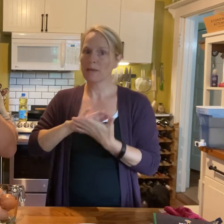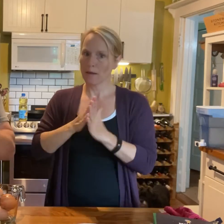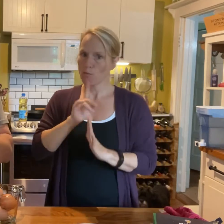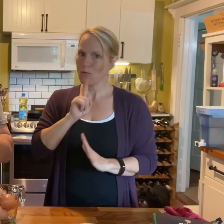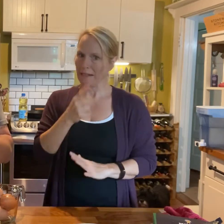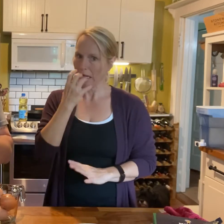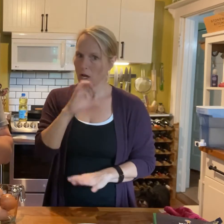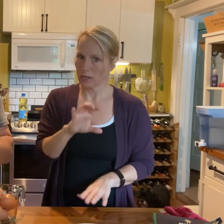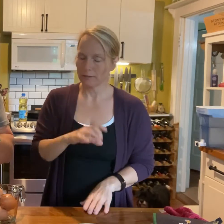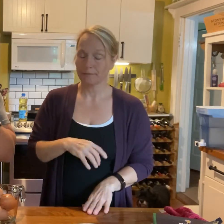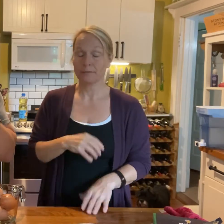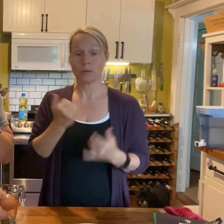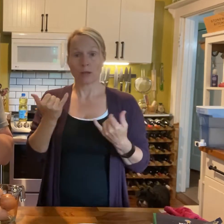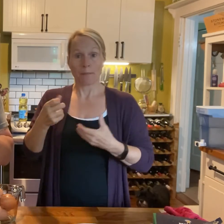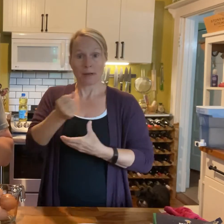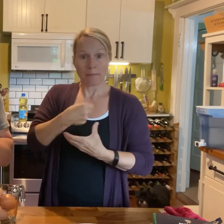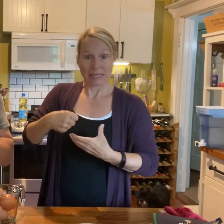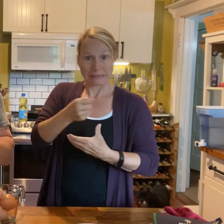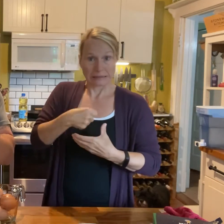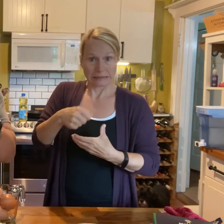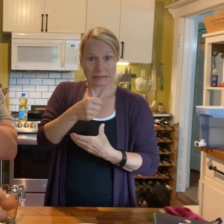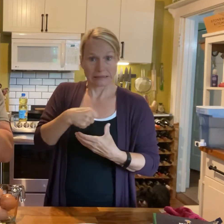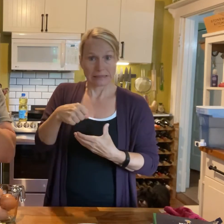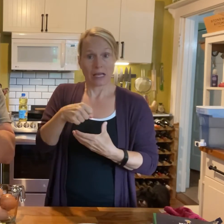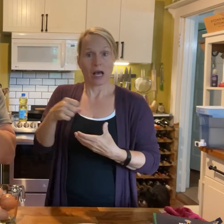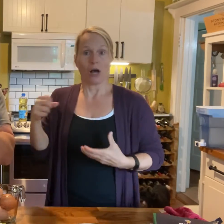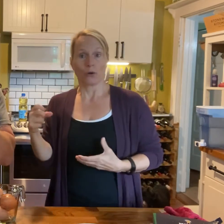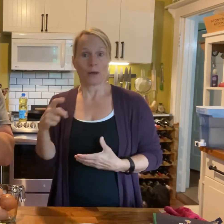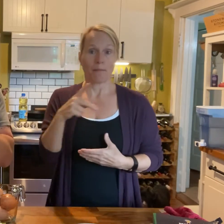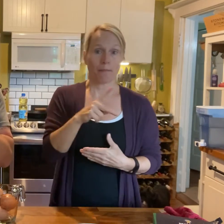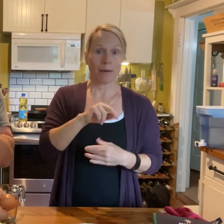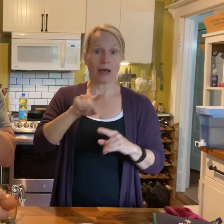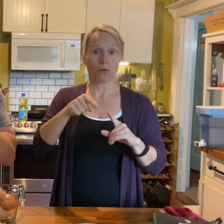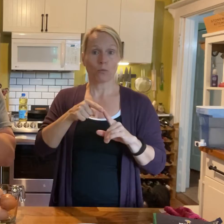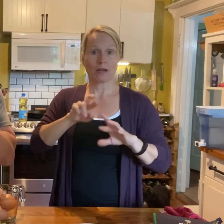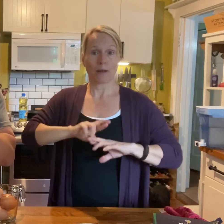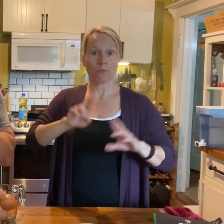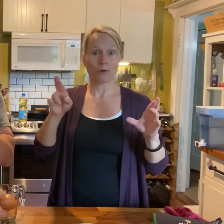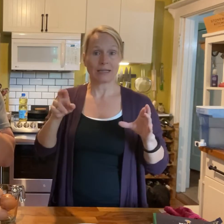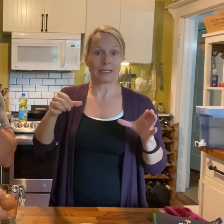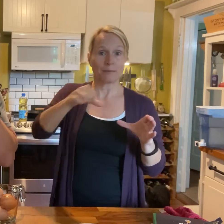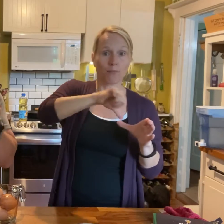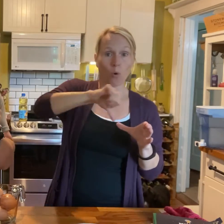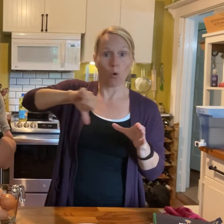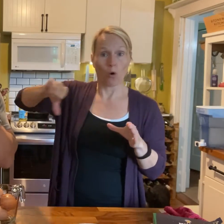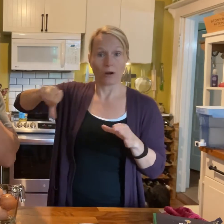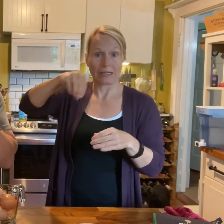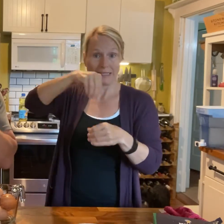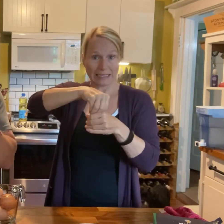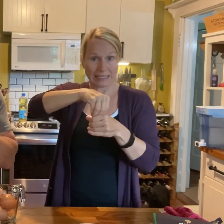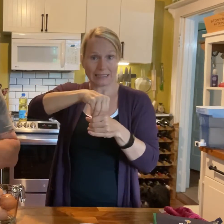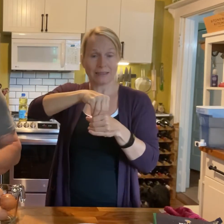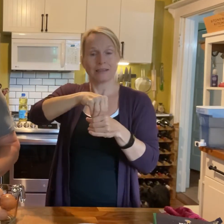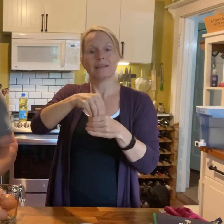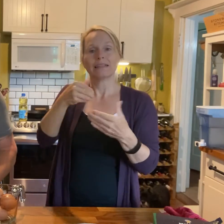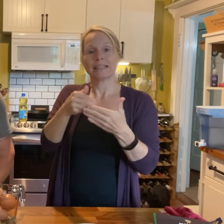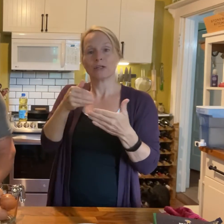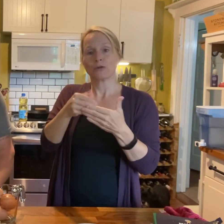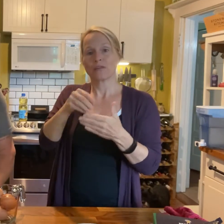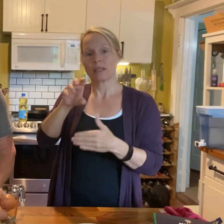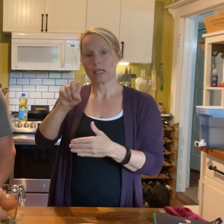now I'm going to mix this up and I'll come back to you when I'm ready to pour it into the pans over at the oven.